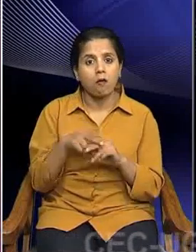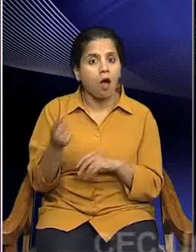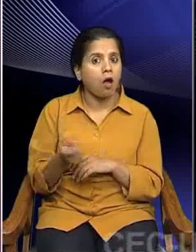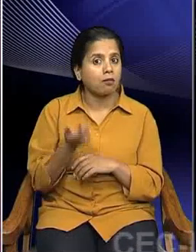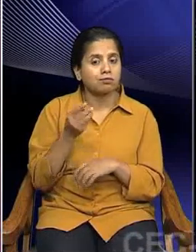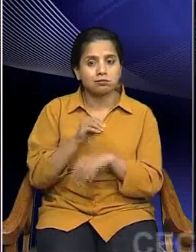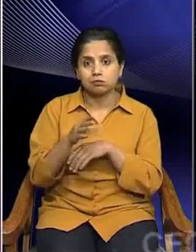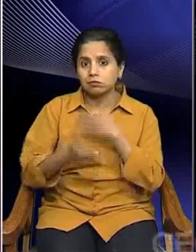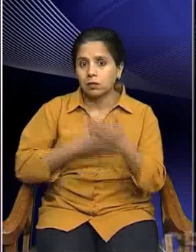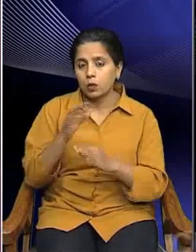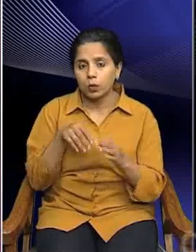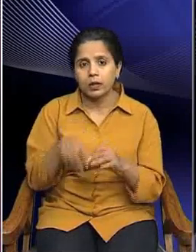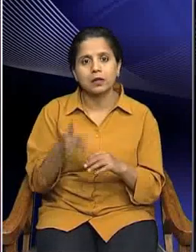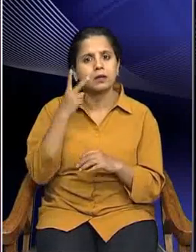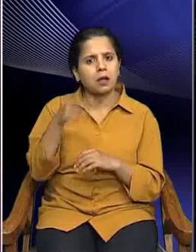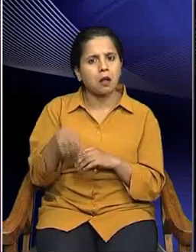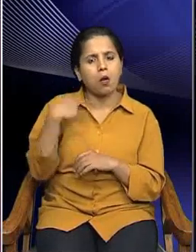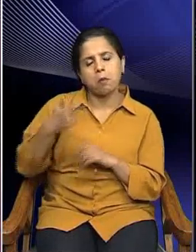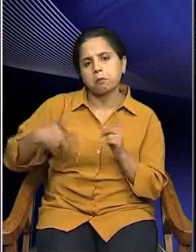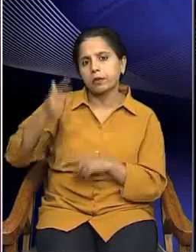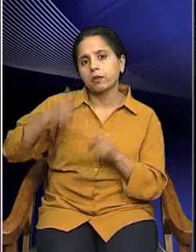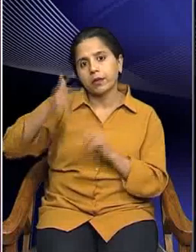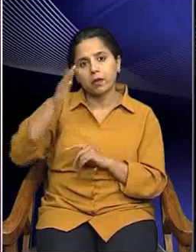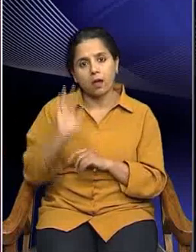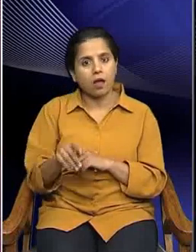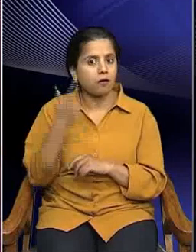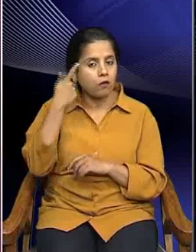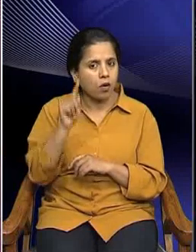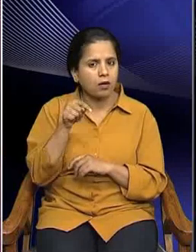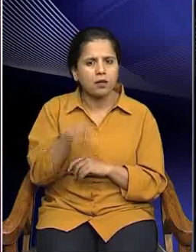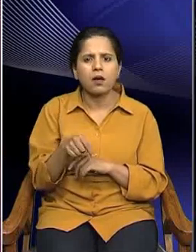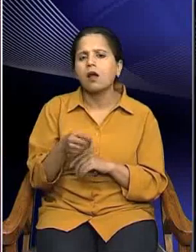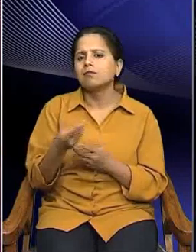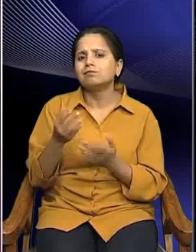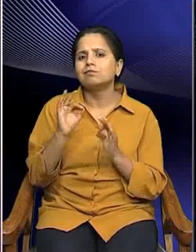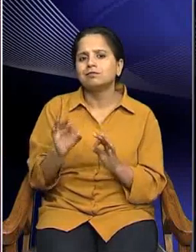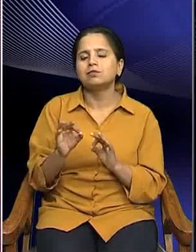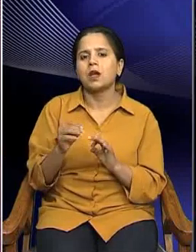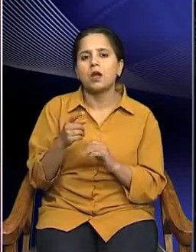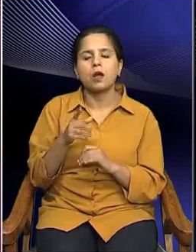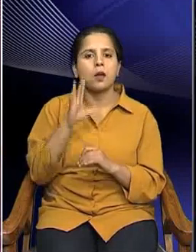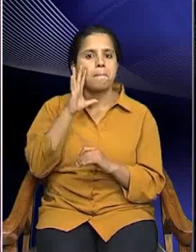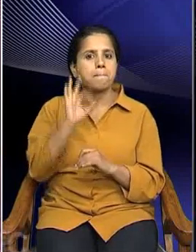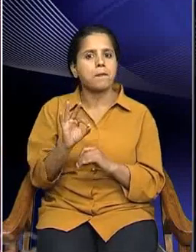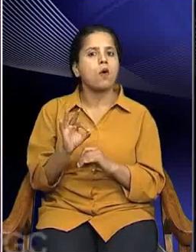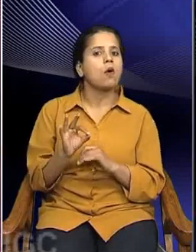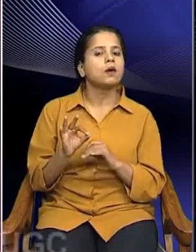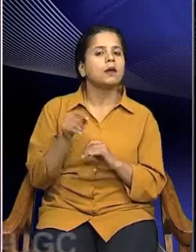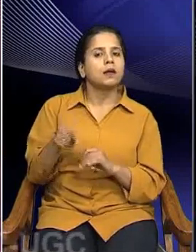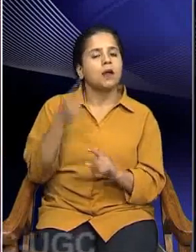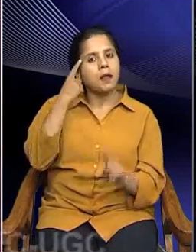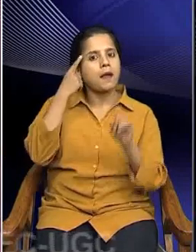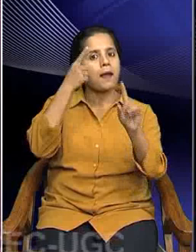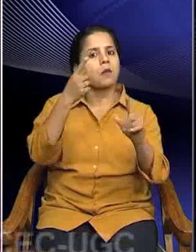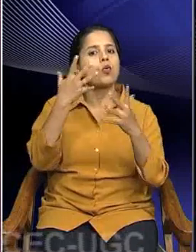the focus on sterilization per se will not be able to deliver the major, the